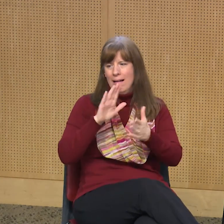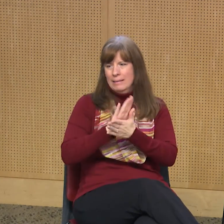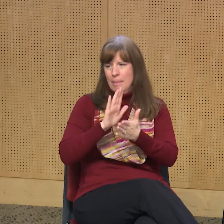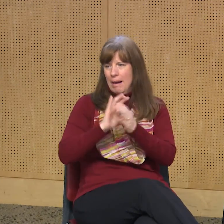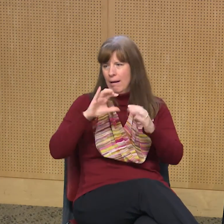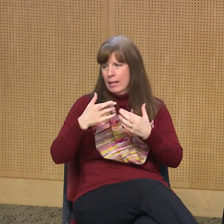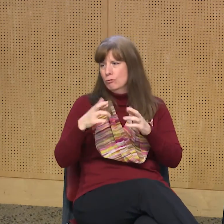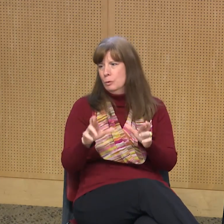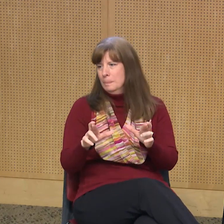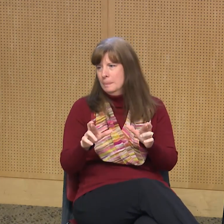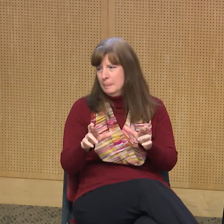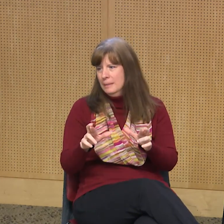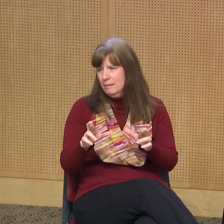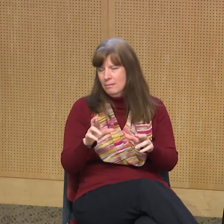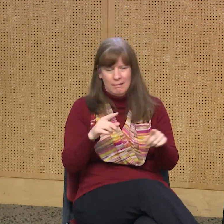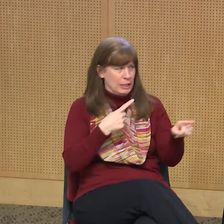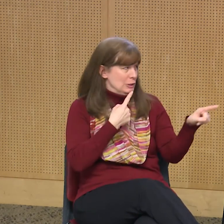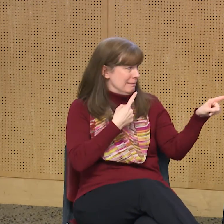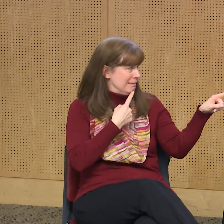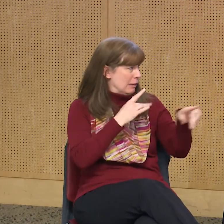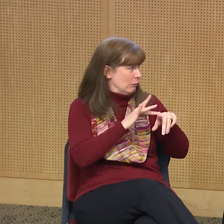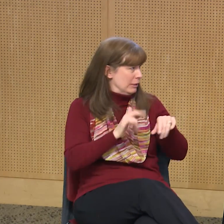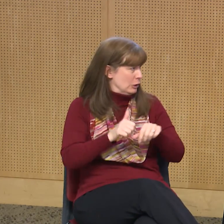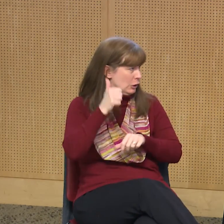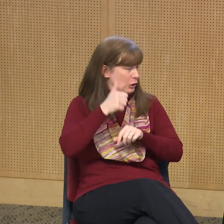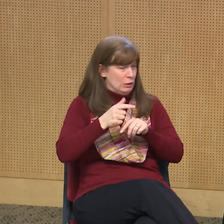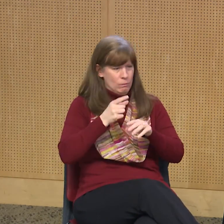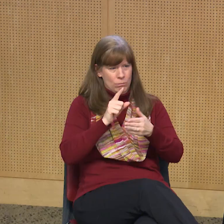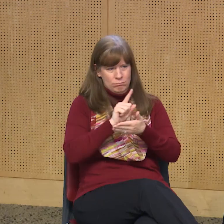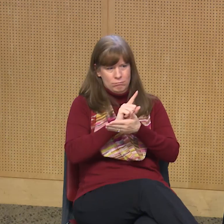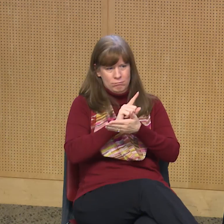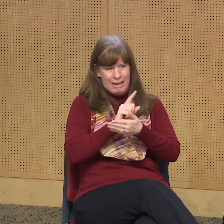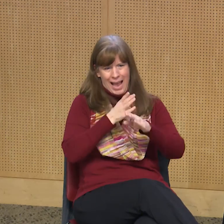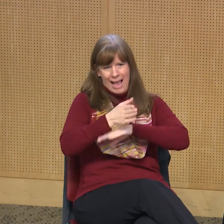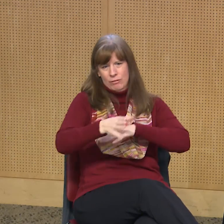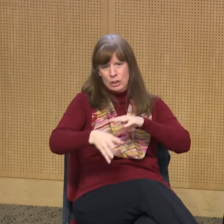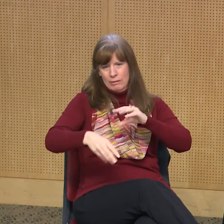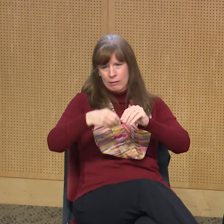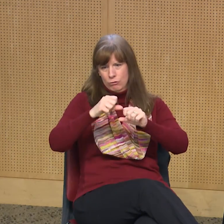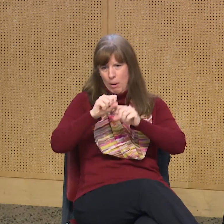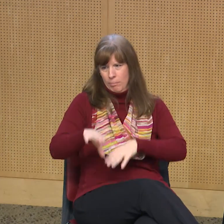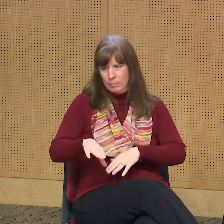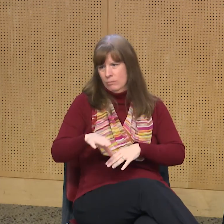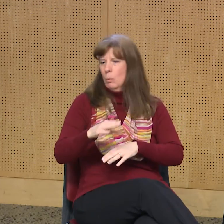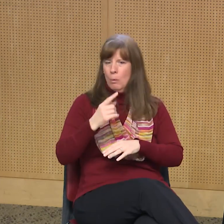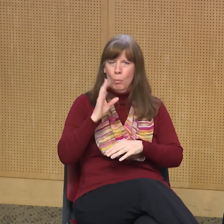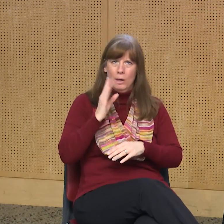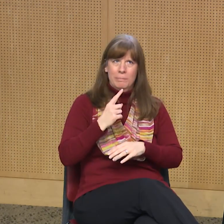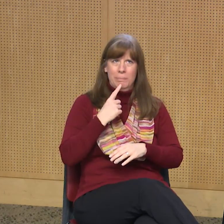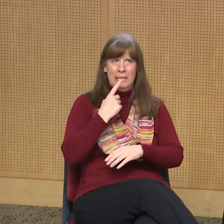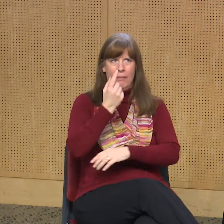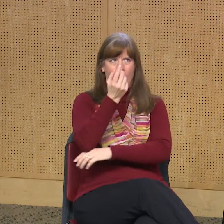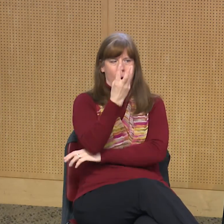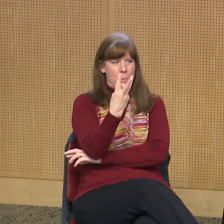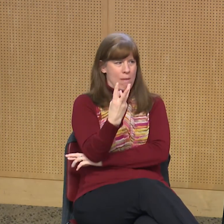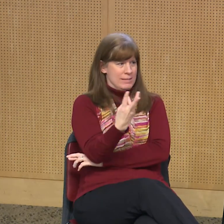are the classrooms. You know, like Erin said earlier, that we have to wait until the add drop period, which